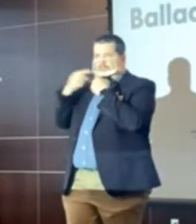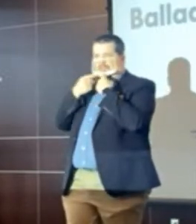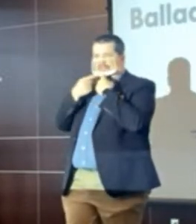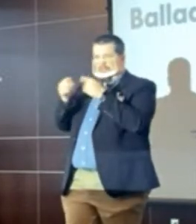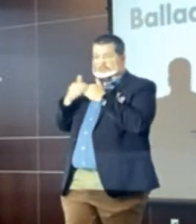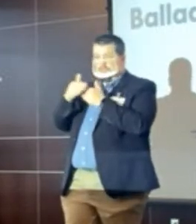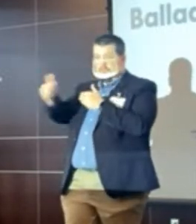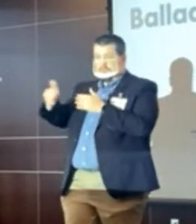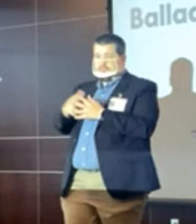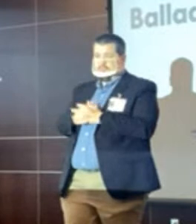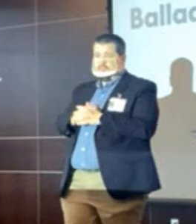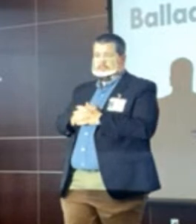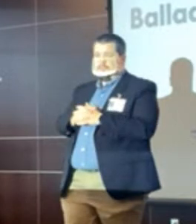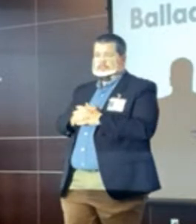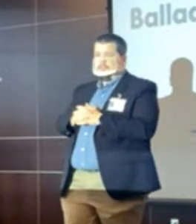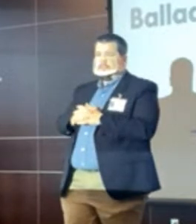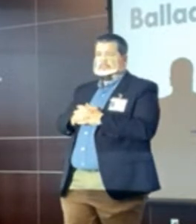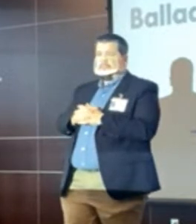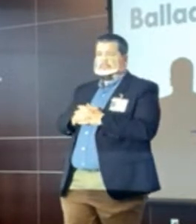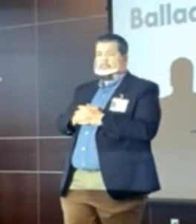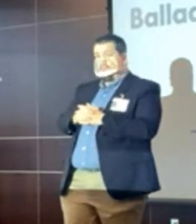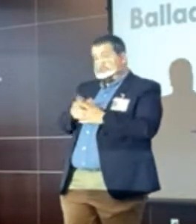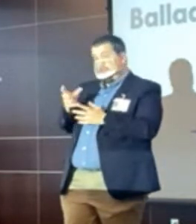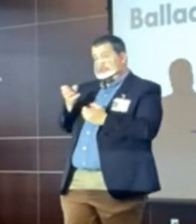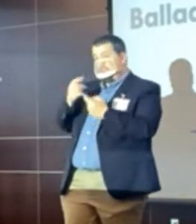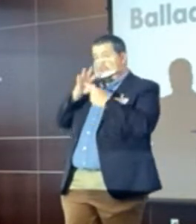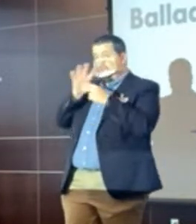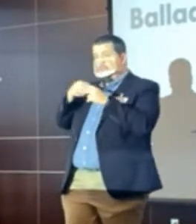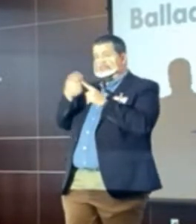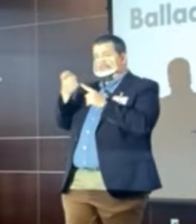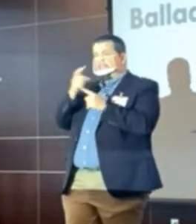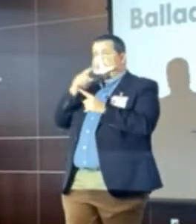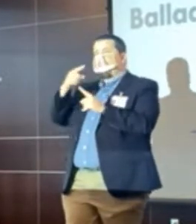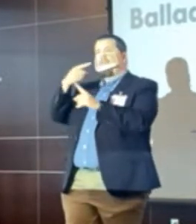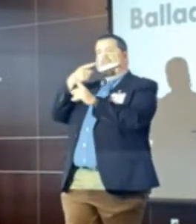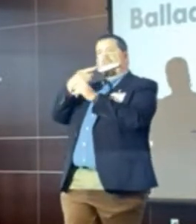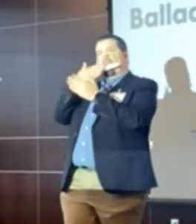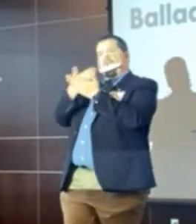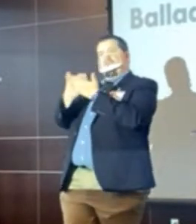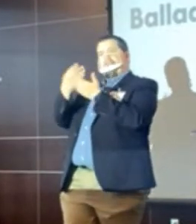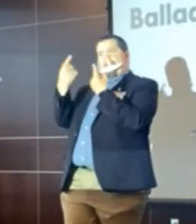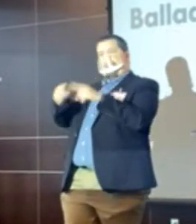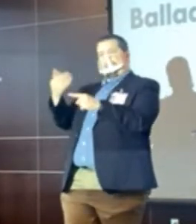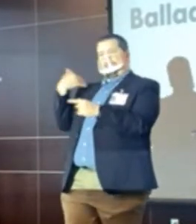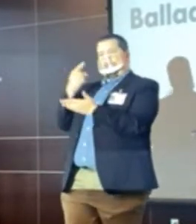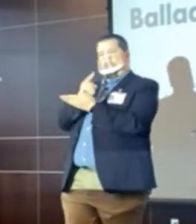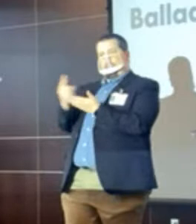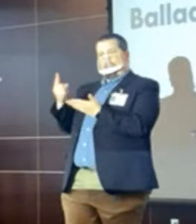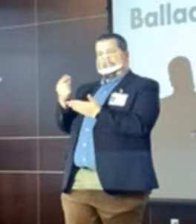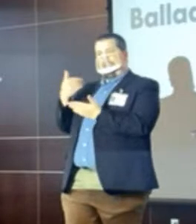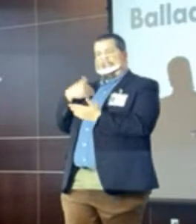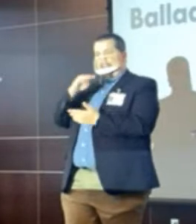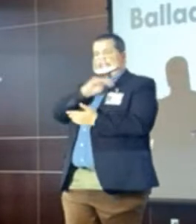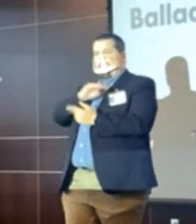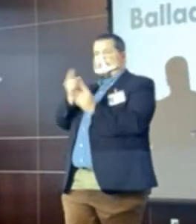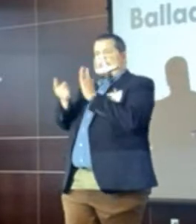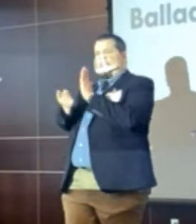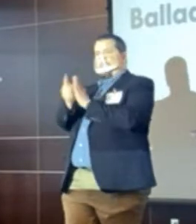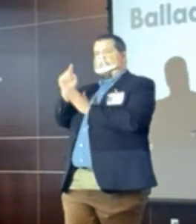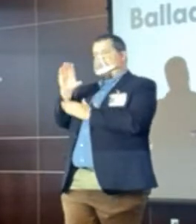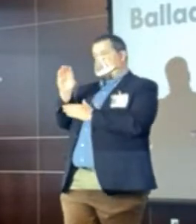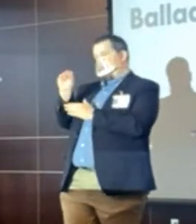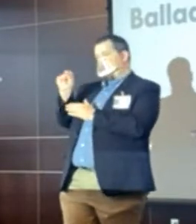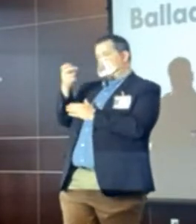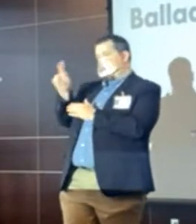putting forward. I want to address something really positive that happened this week. We had a mission moment. Connor